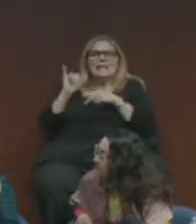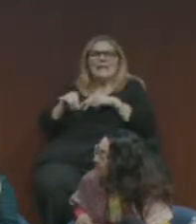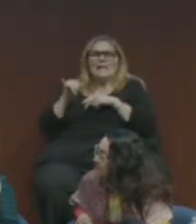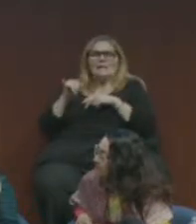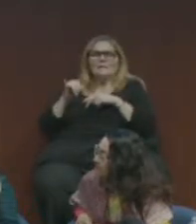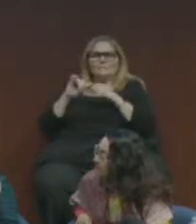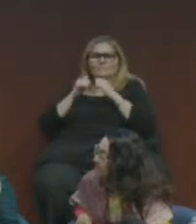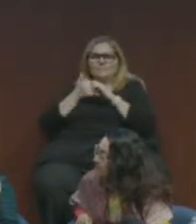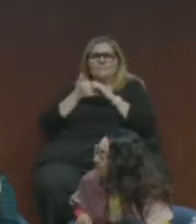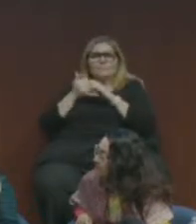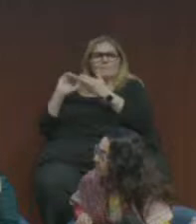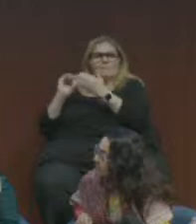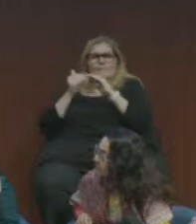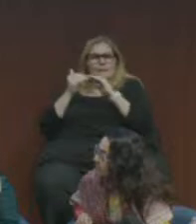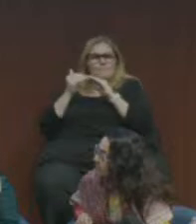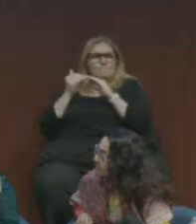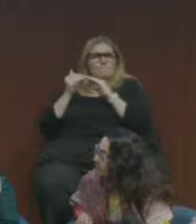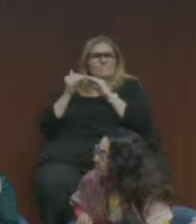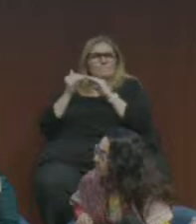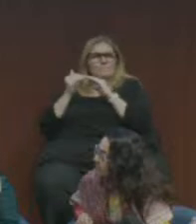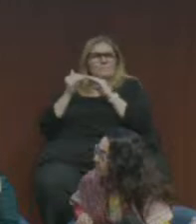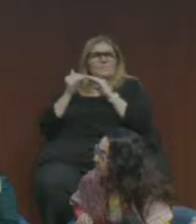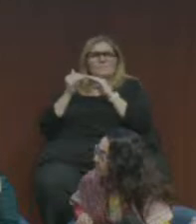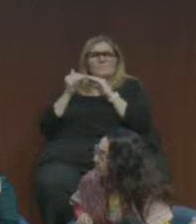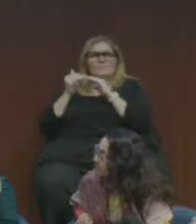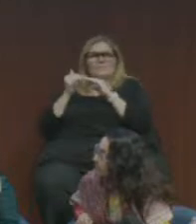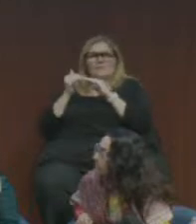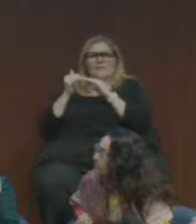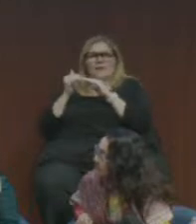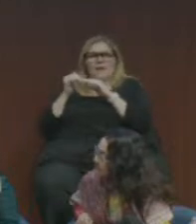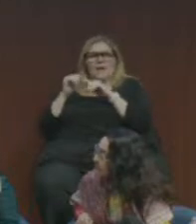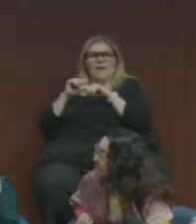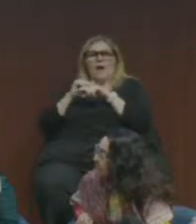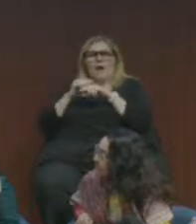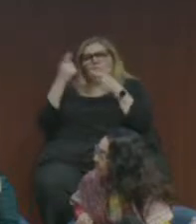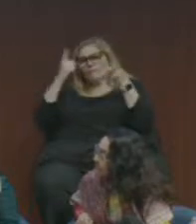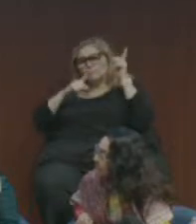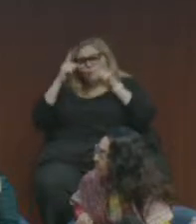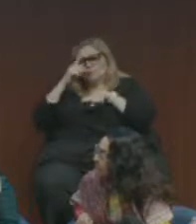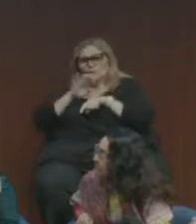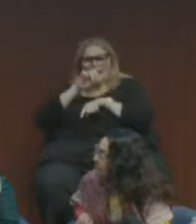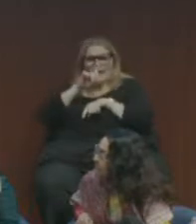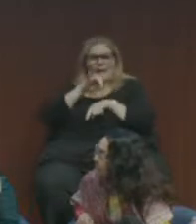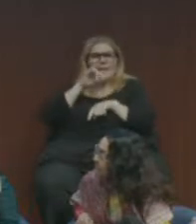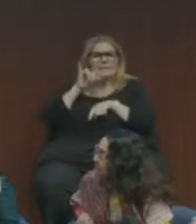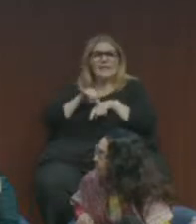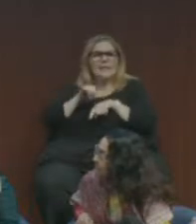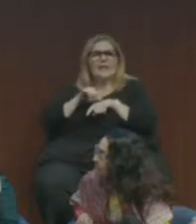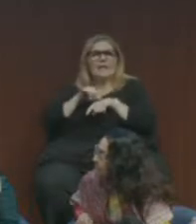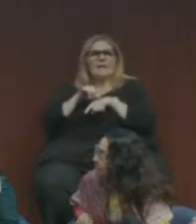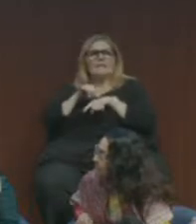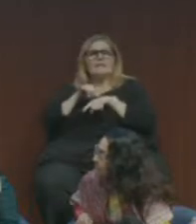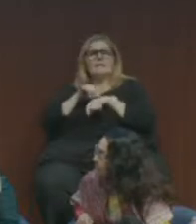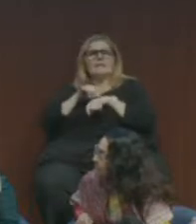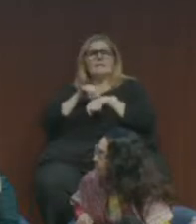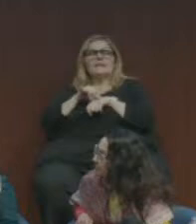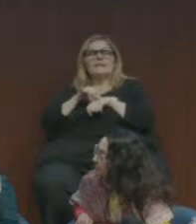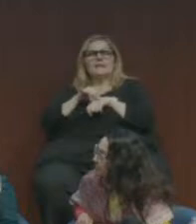there is a community, a practice of a mutual aid and community that has been